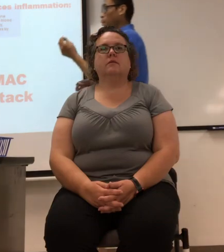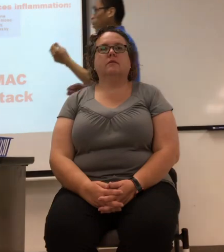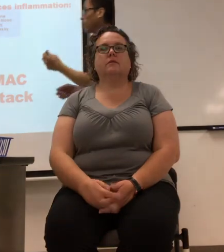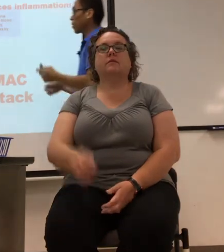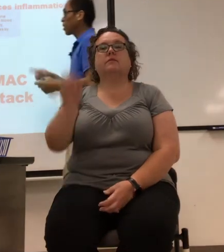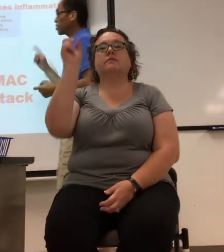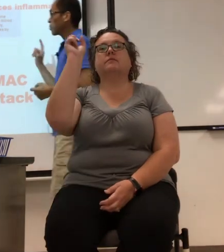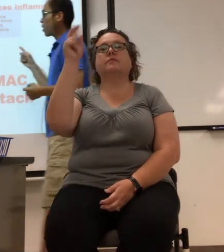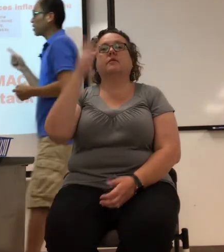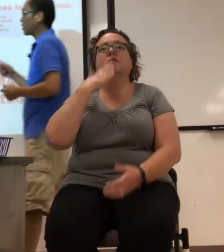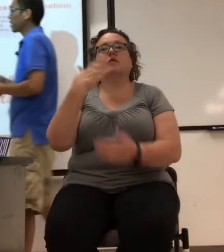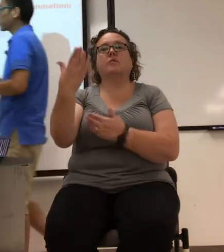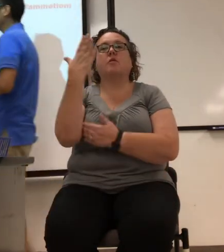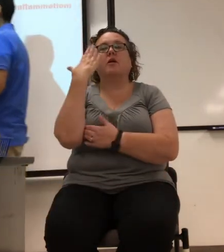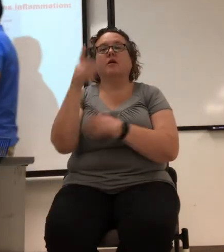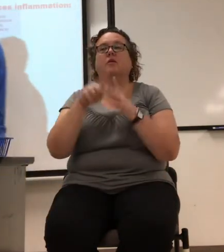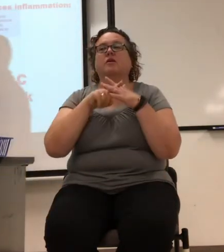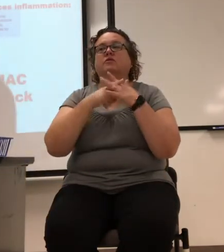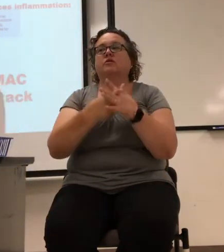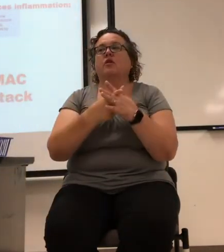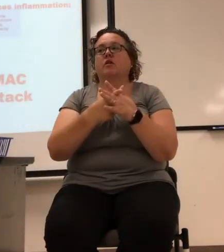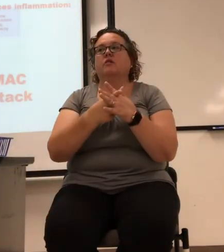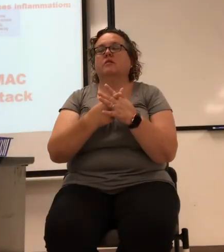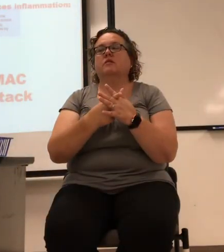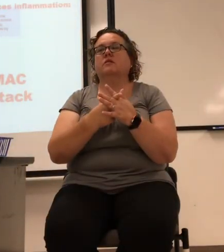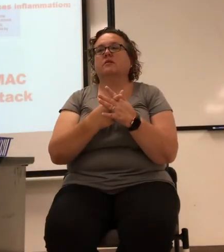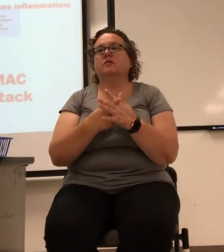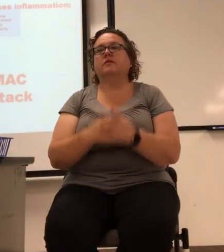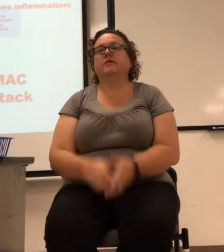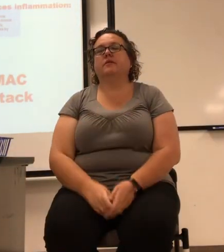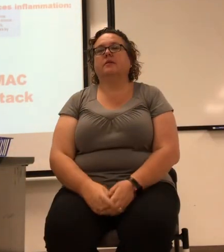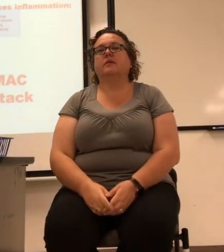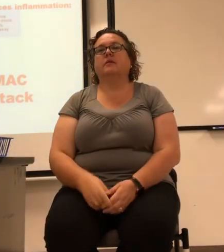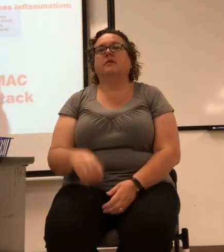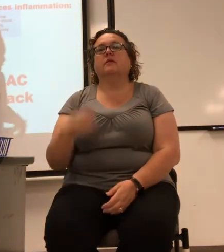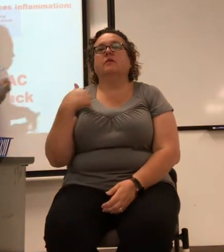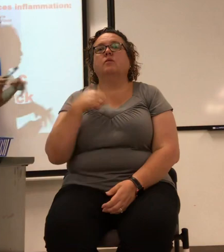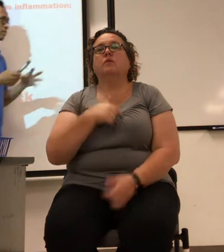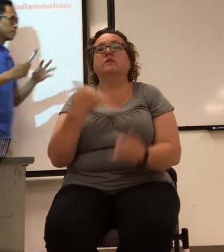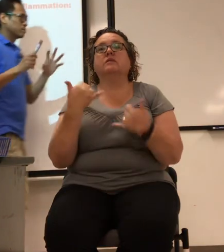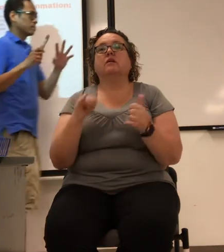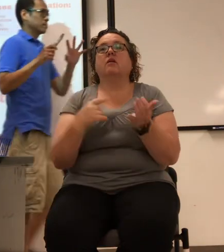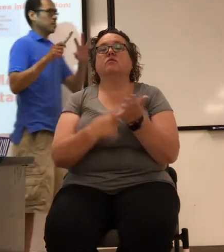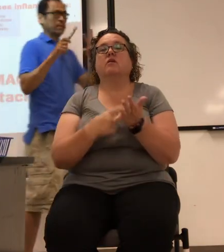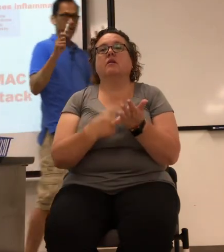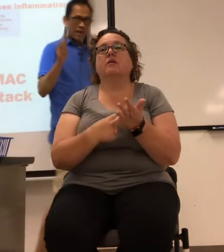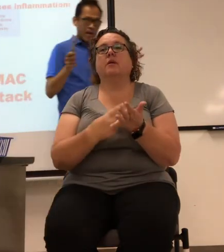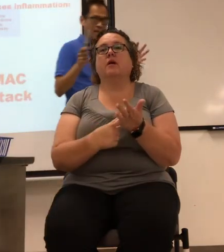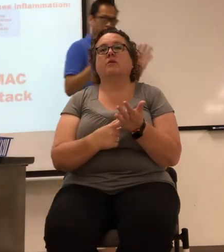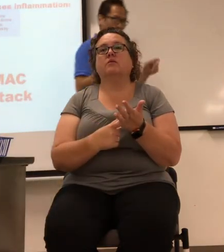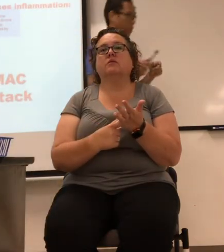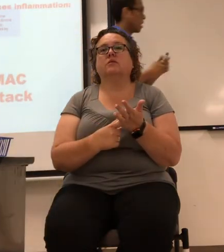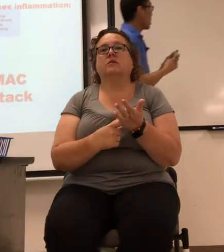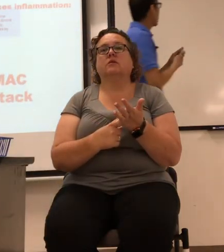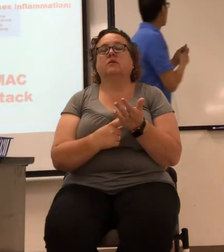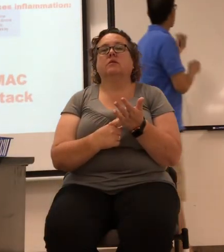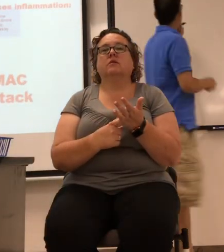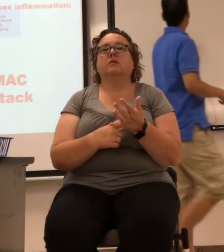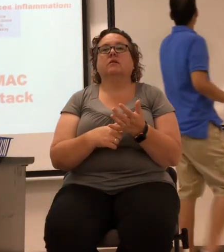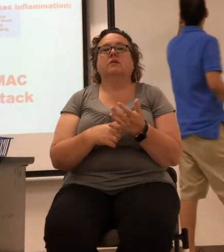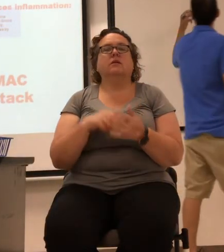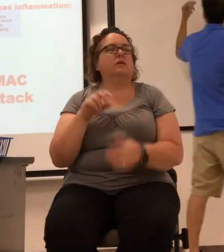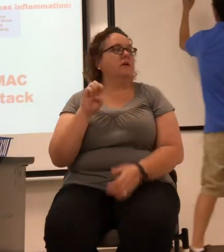All right, good morning. We're going to jump right into the lecture. This is where I left off. We're still talking about innate immunity.